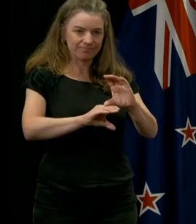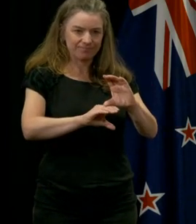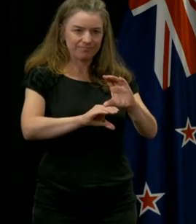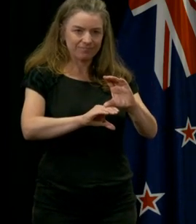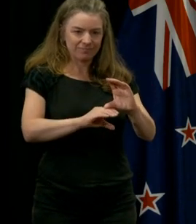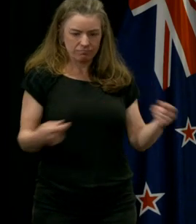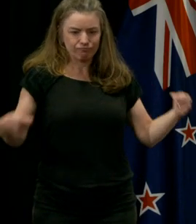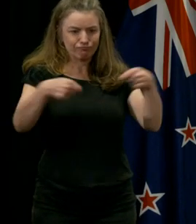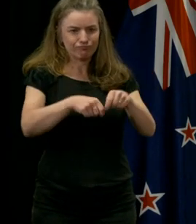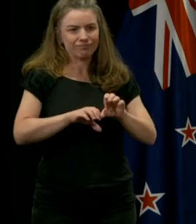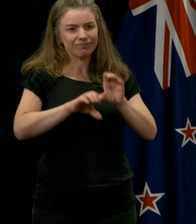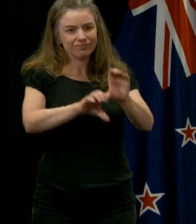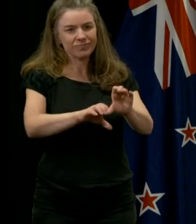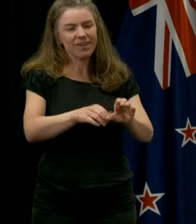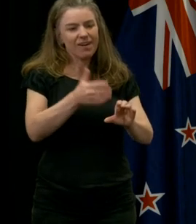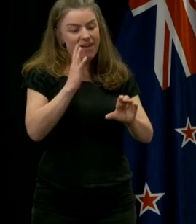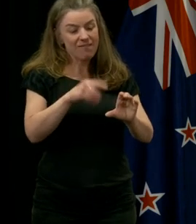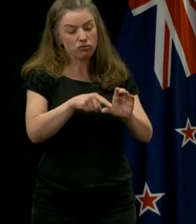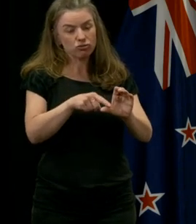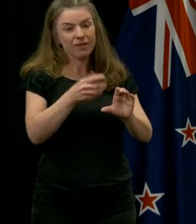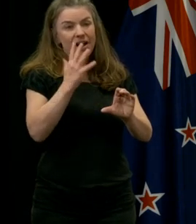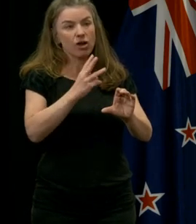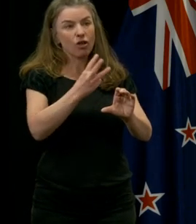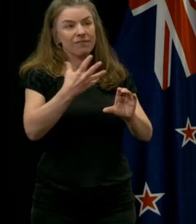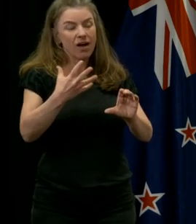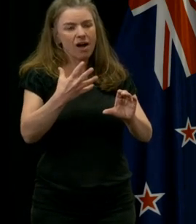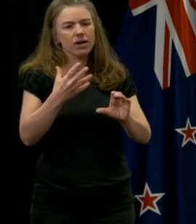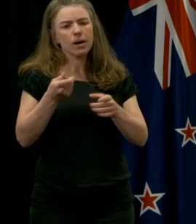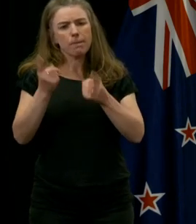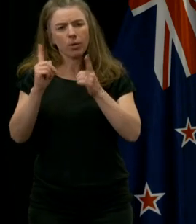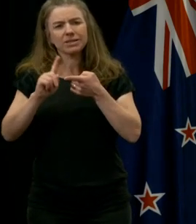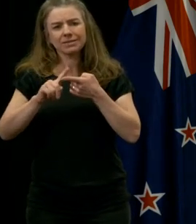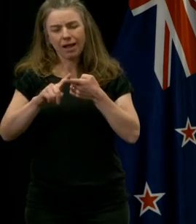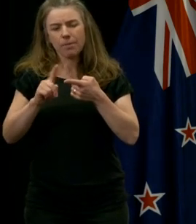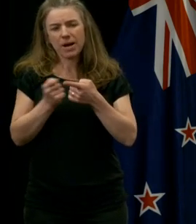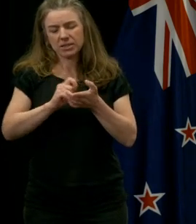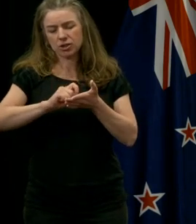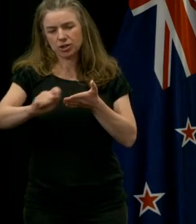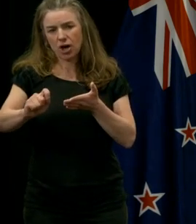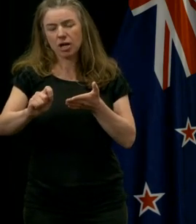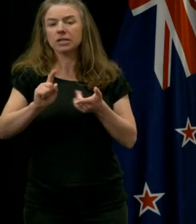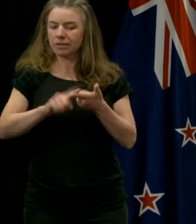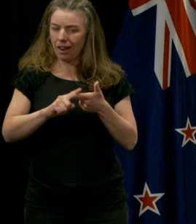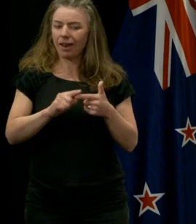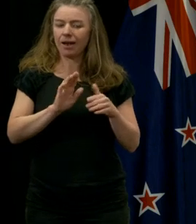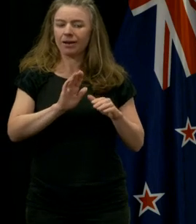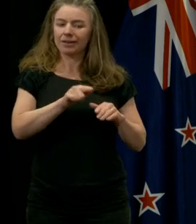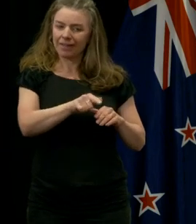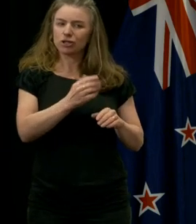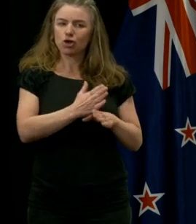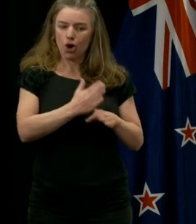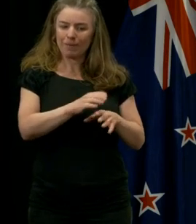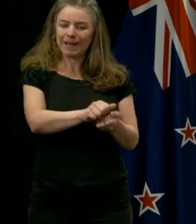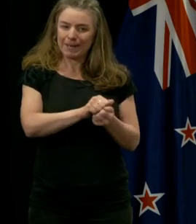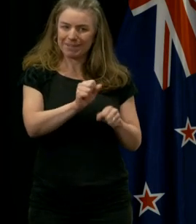here with that 535. They have to sign a declaration still that they're keeping people employed, so that's part of what they're